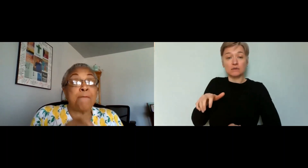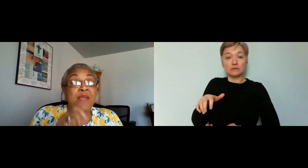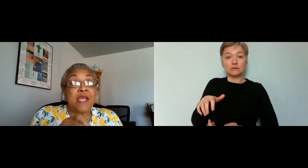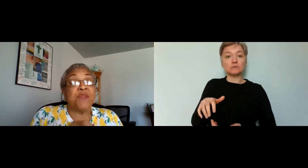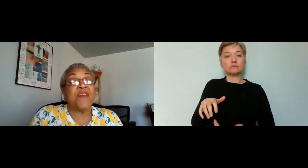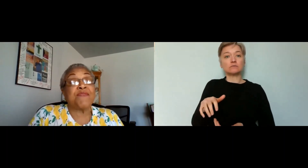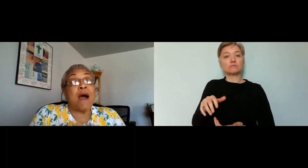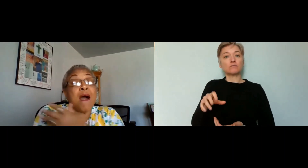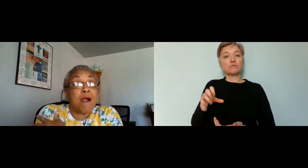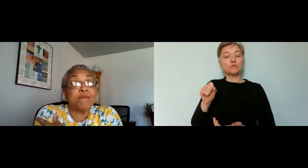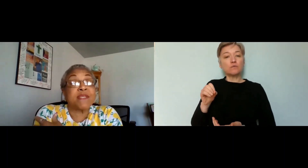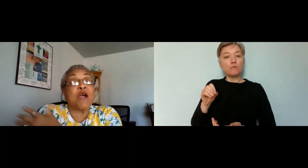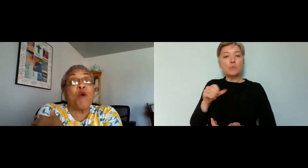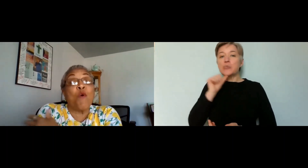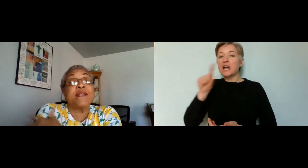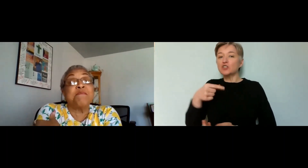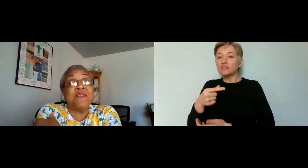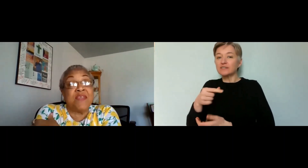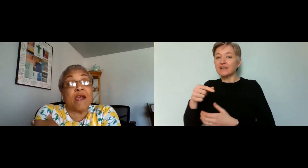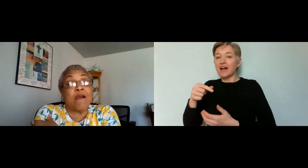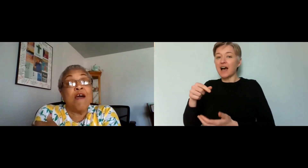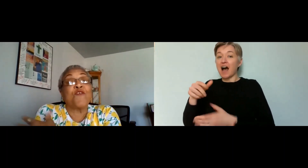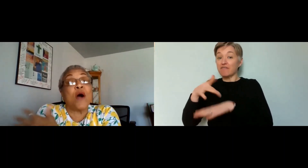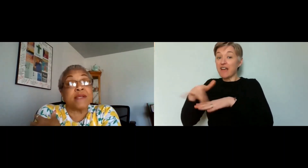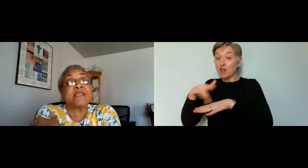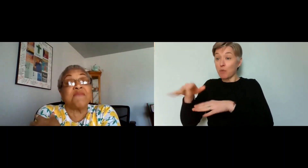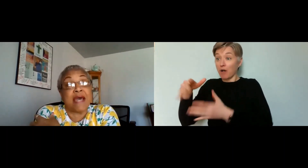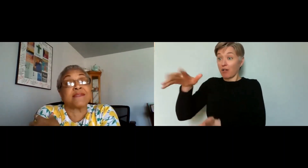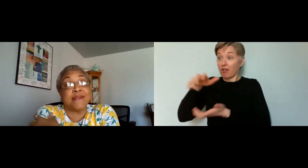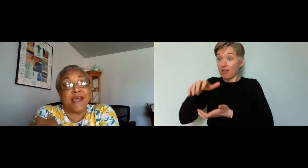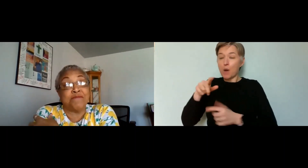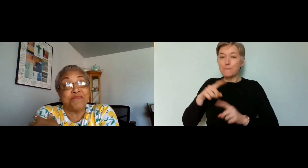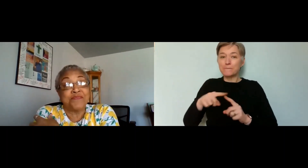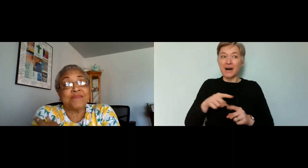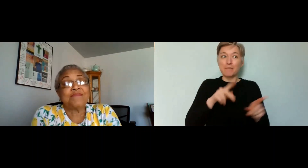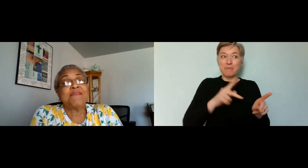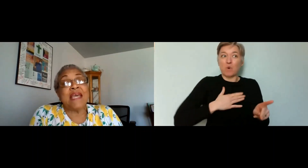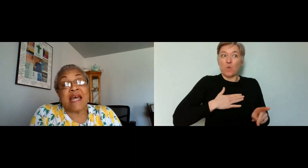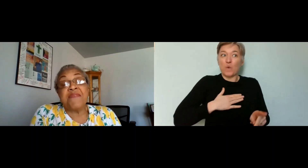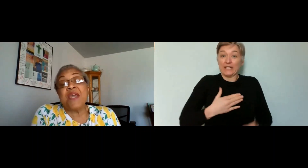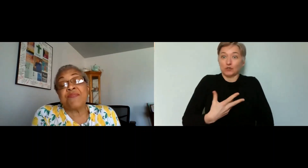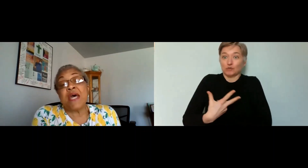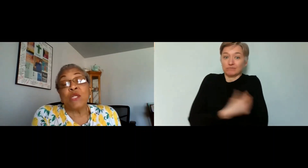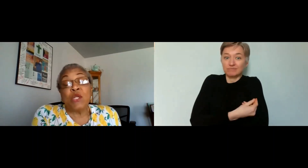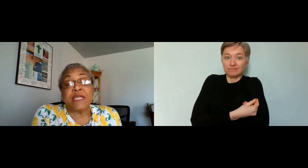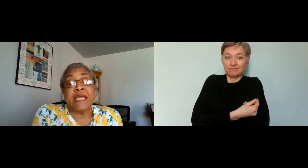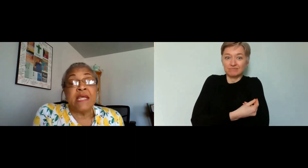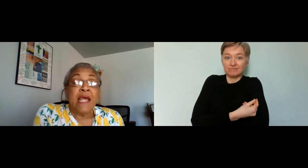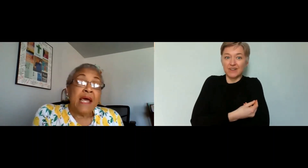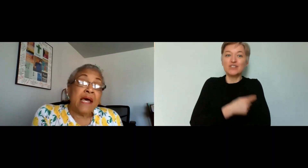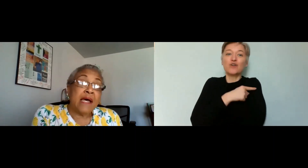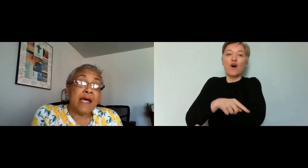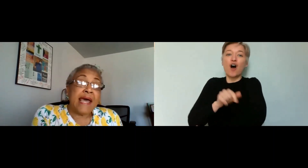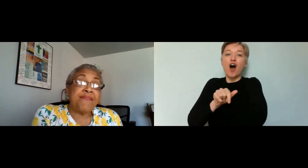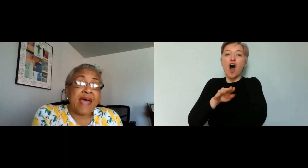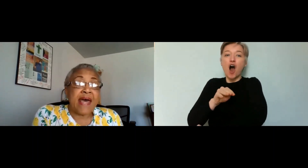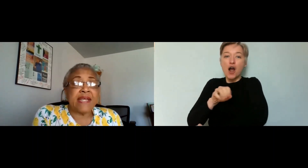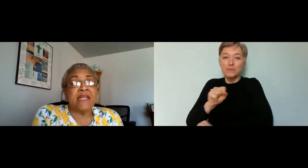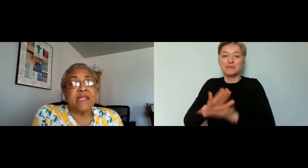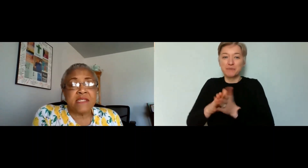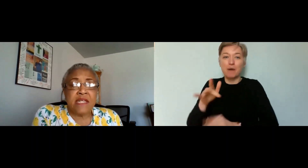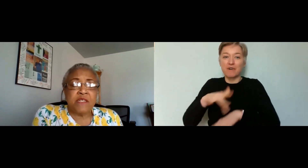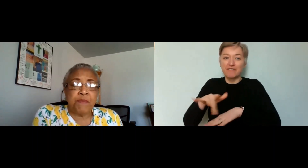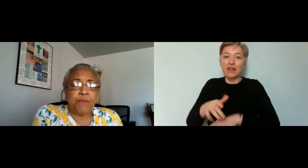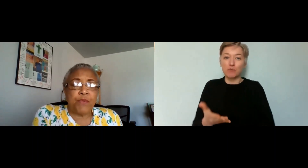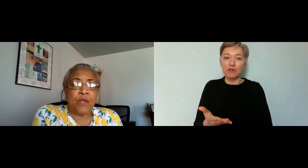available, that the arms are going to be there for us to vaccinate. And I think that looking at that